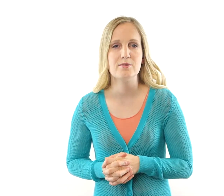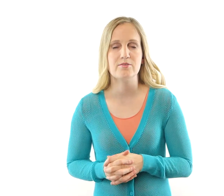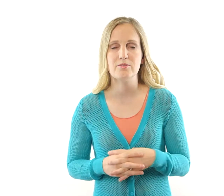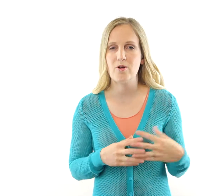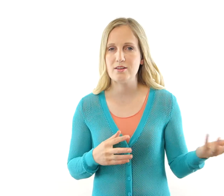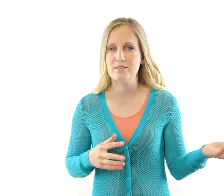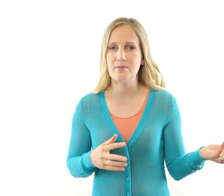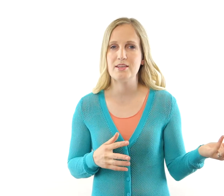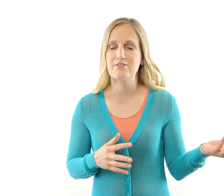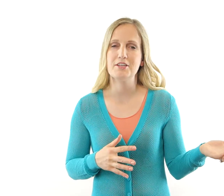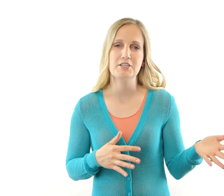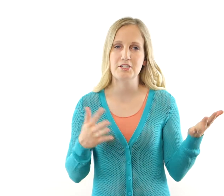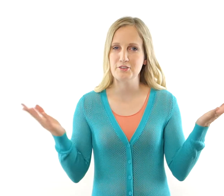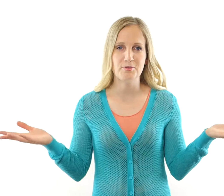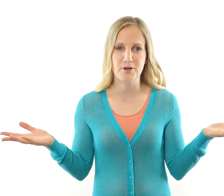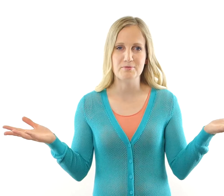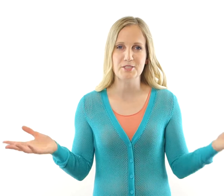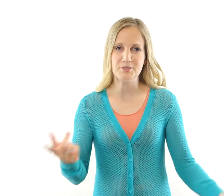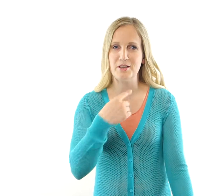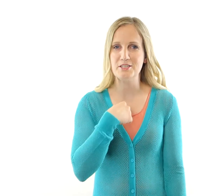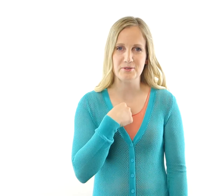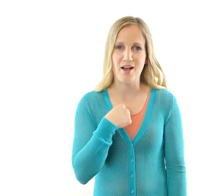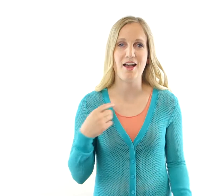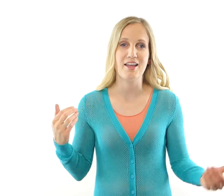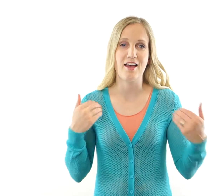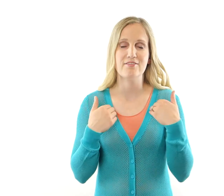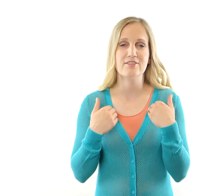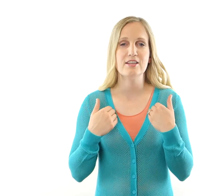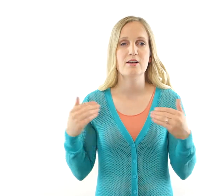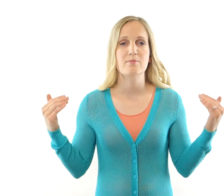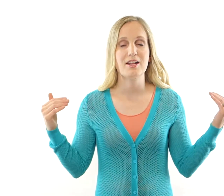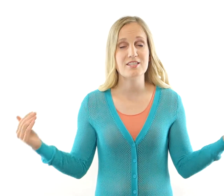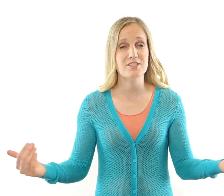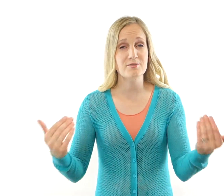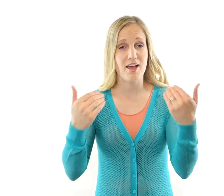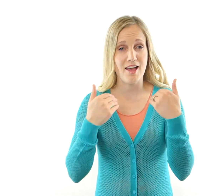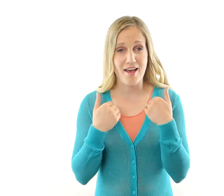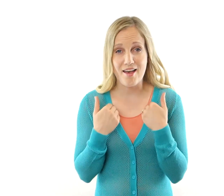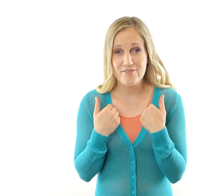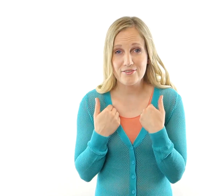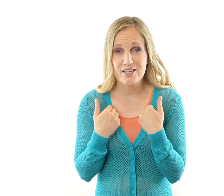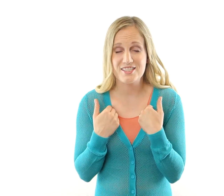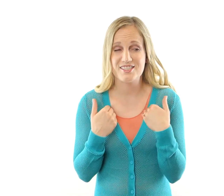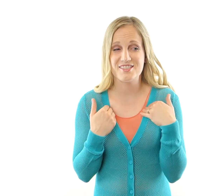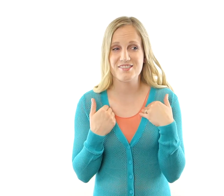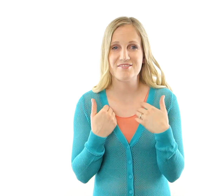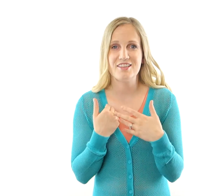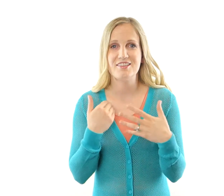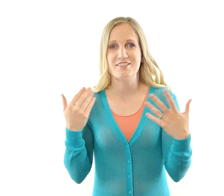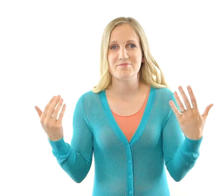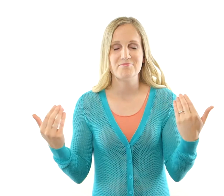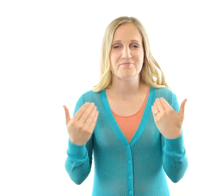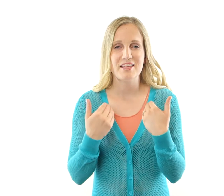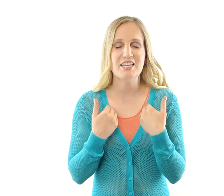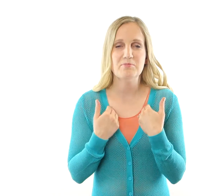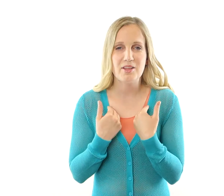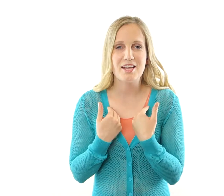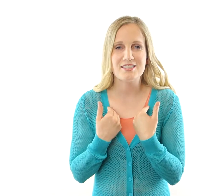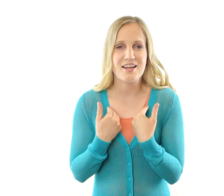If you want to make it redundant, you're welcome to and do I have. But I just do have because it implies that I